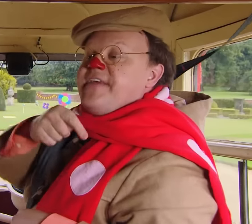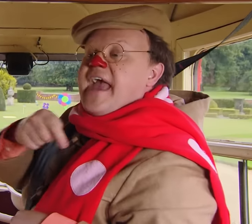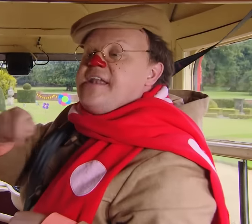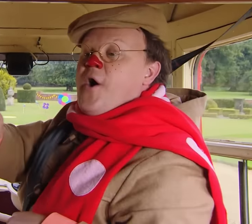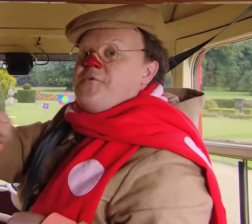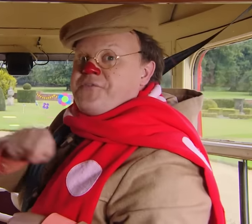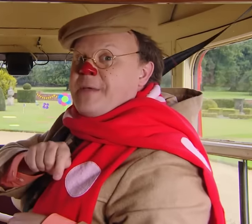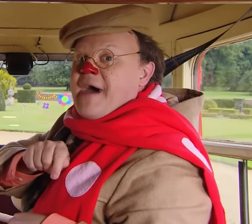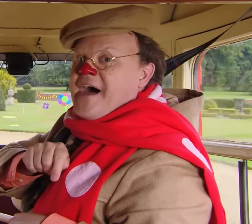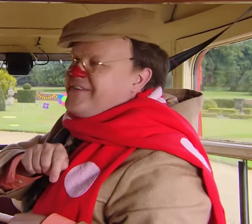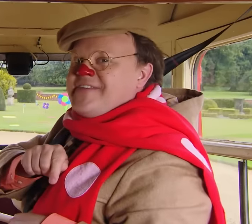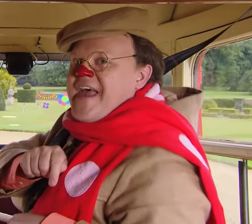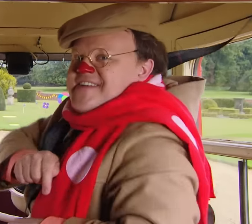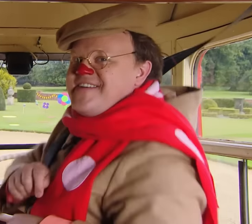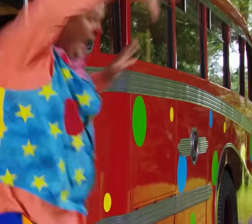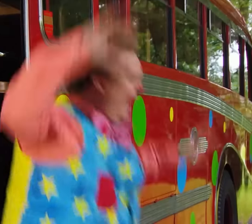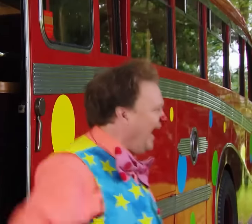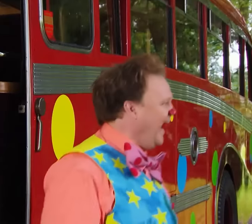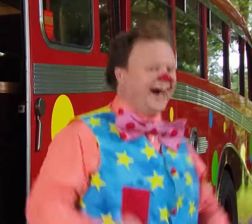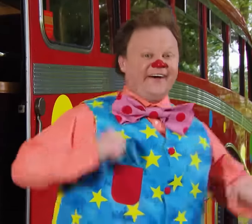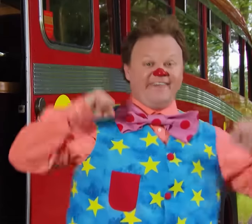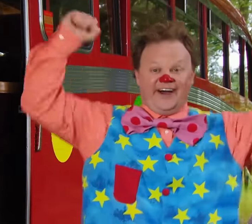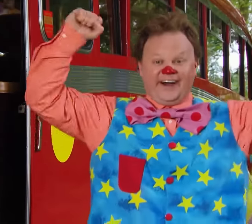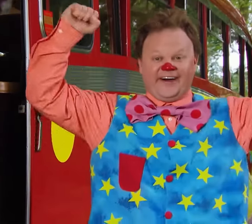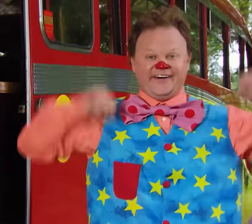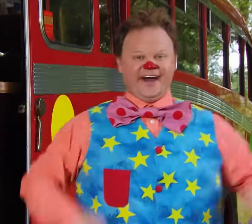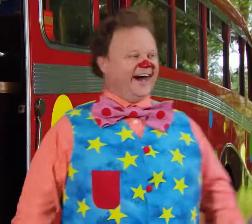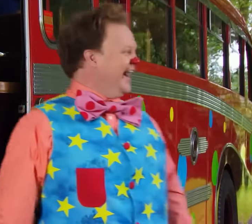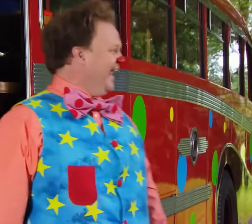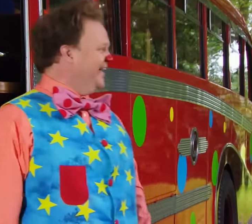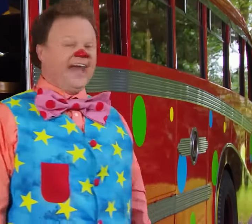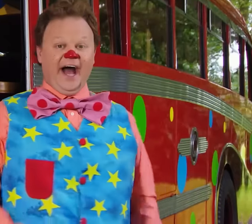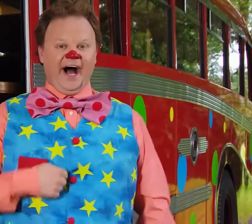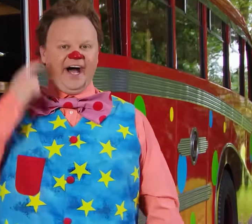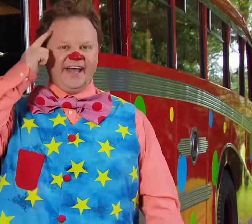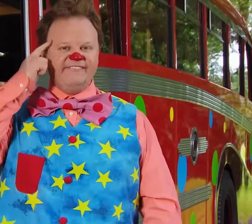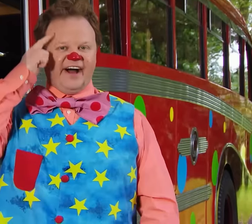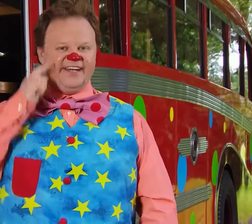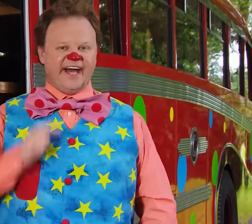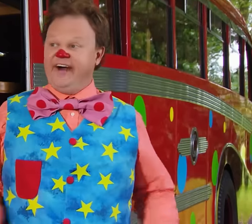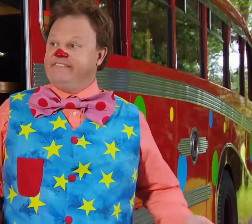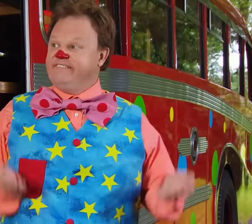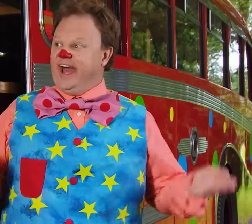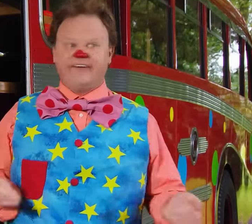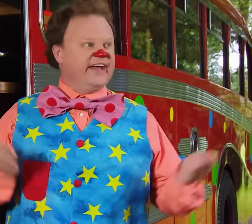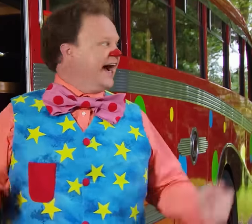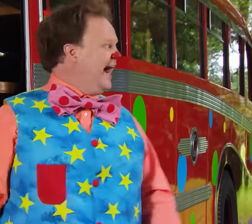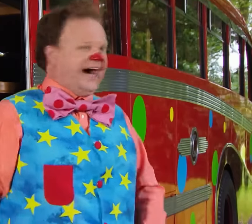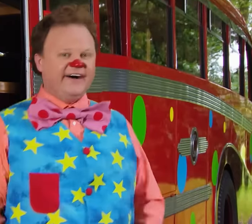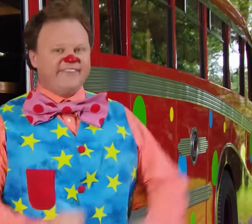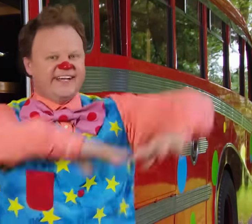to get off the bus! Woohoo! I wonder where we are!